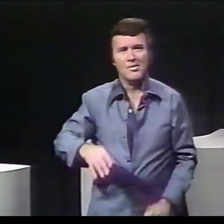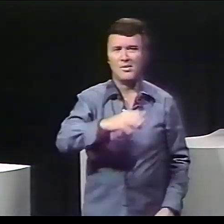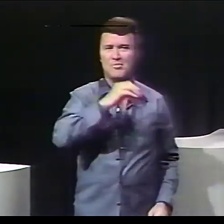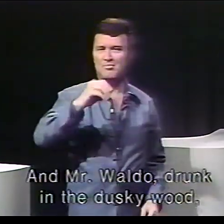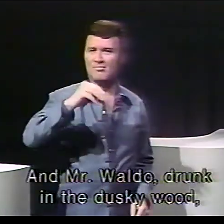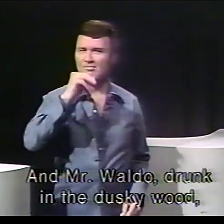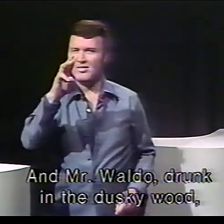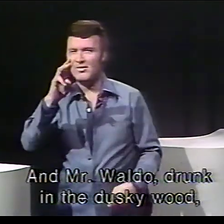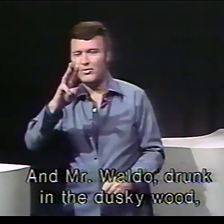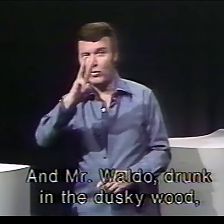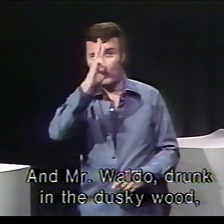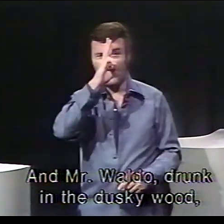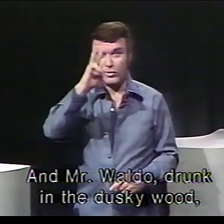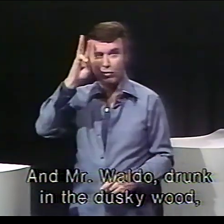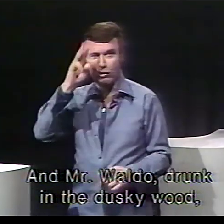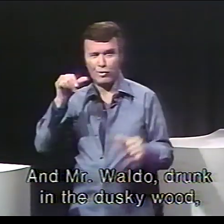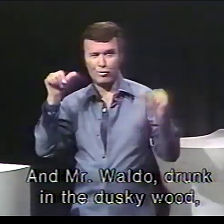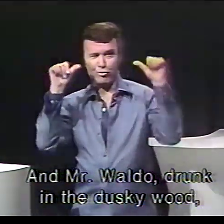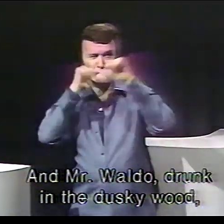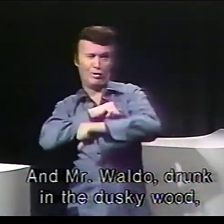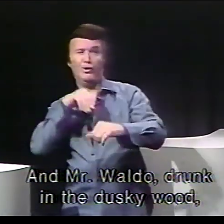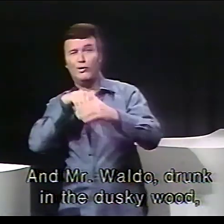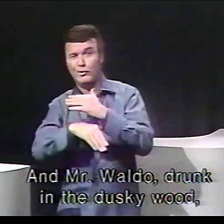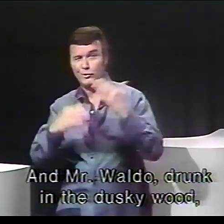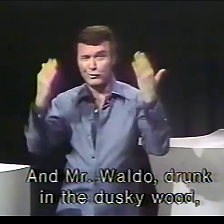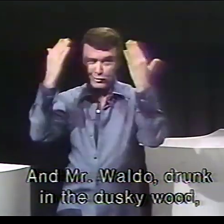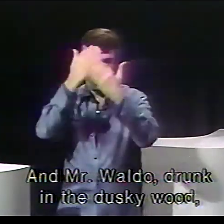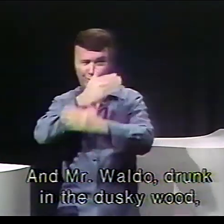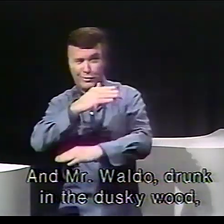And Mr. Waldo, drunk in the dusky wood,